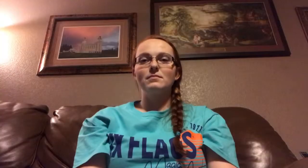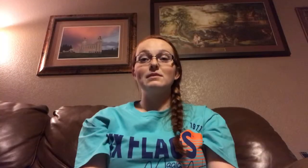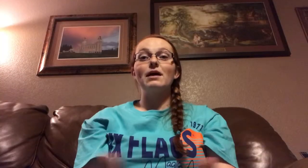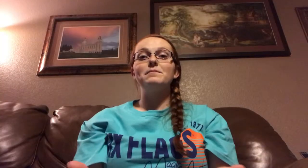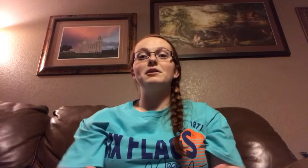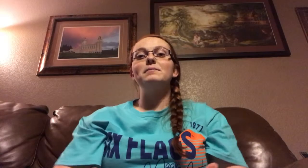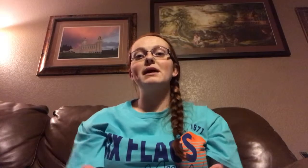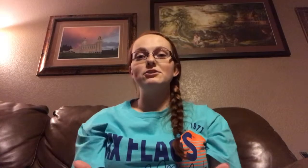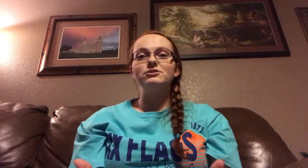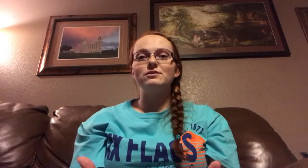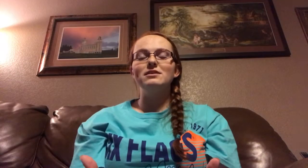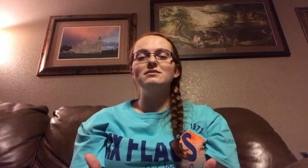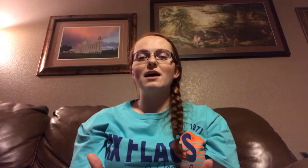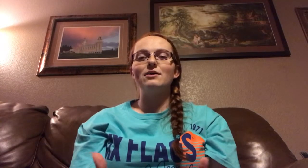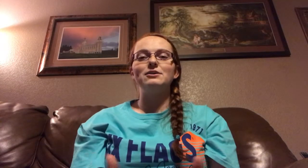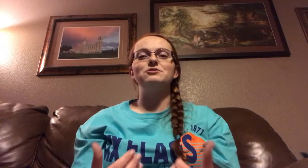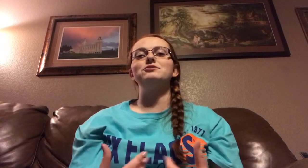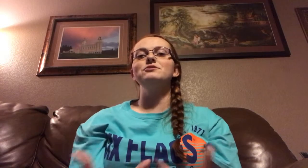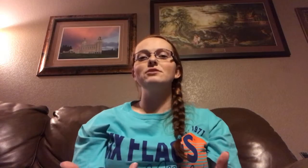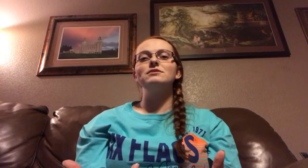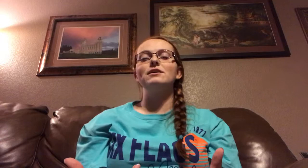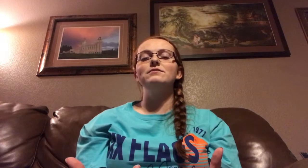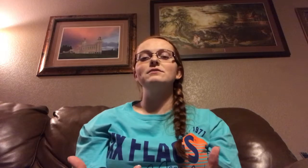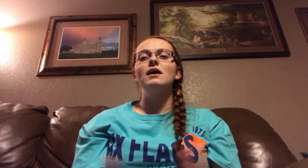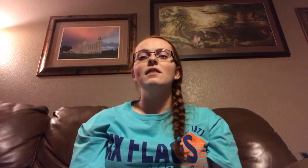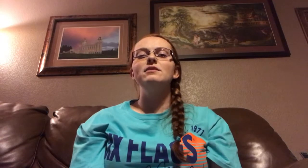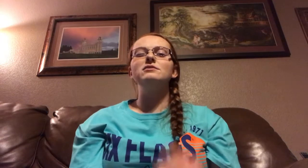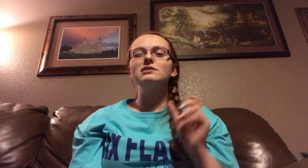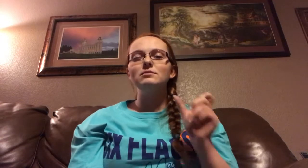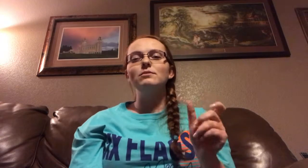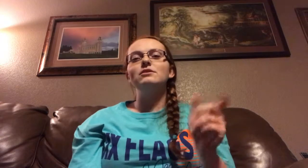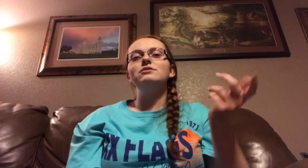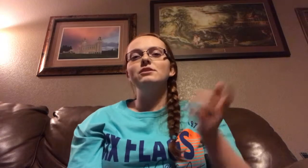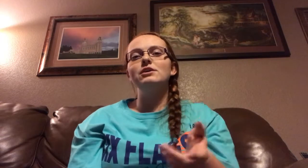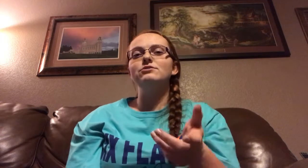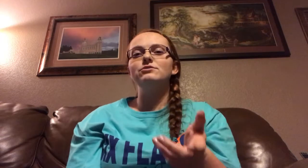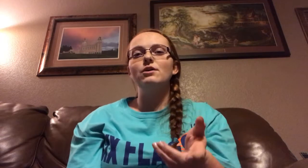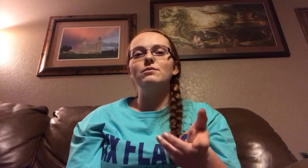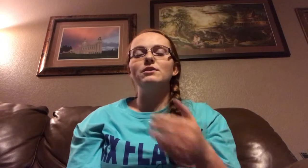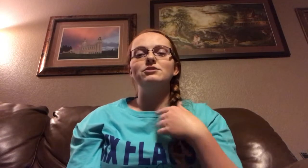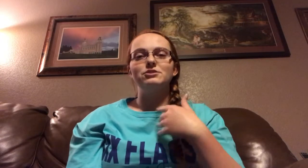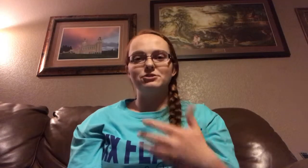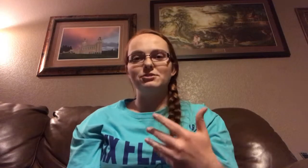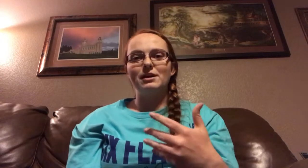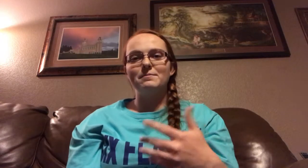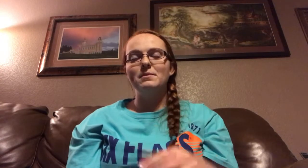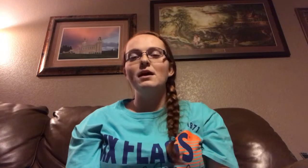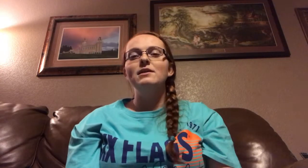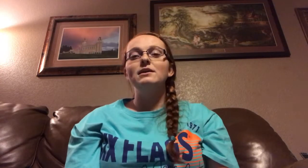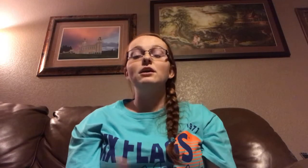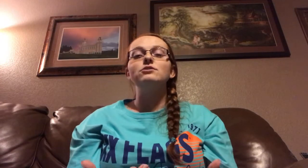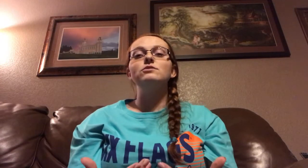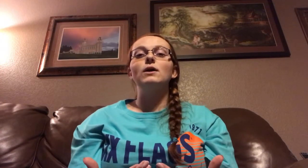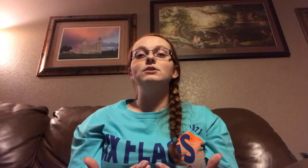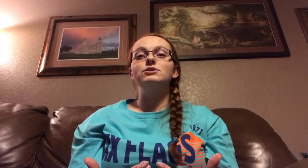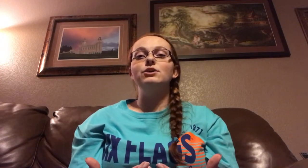Now that Peter Pan has shown us how to introduce ourselves, there's a little more into the intro than just your name. They'd also want to